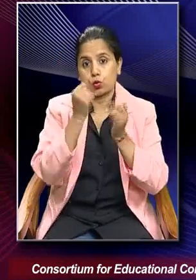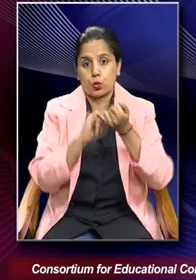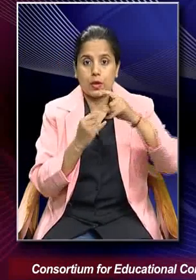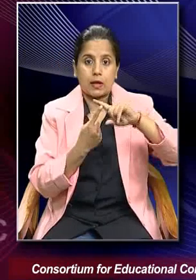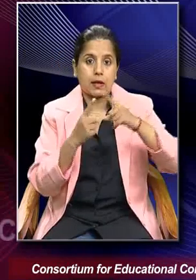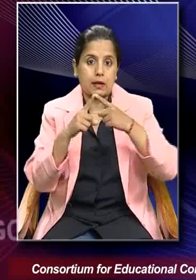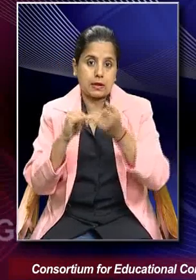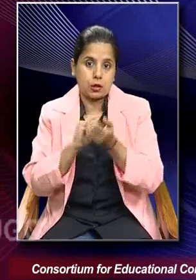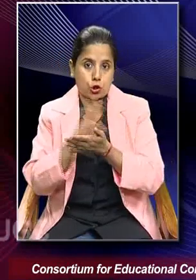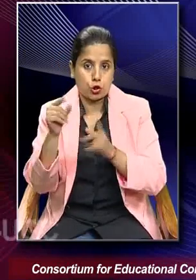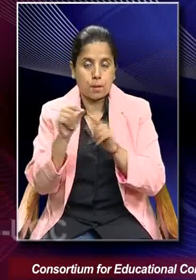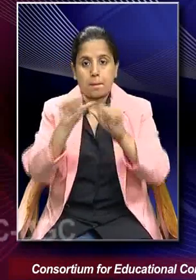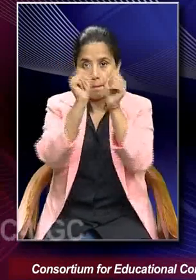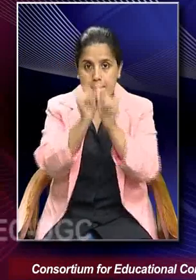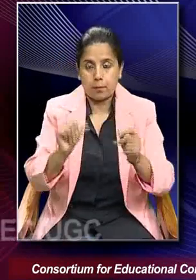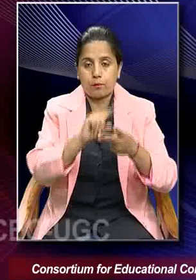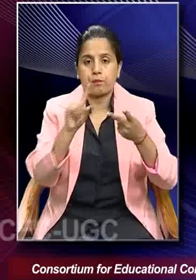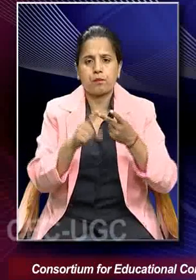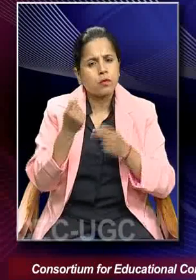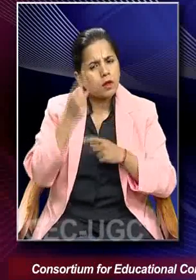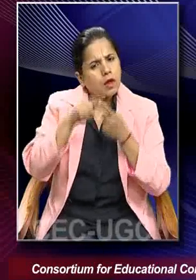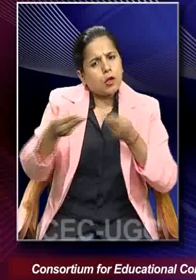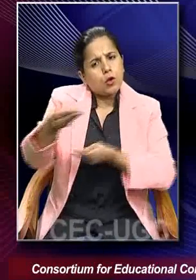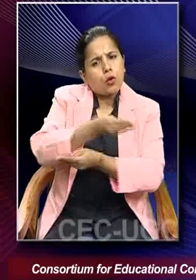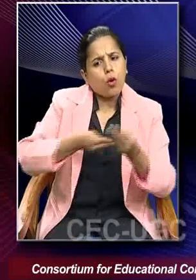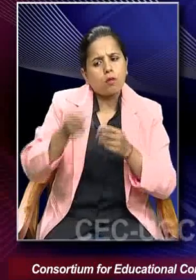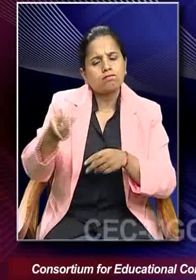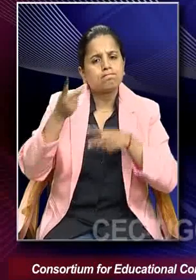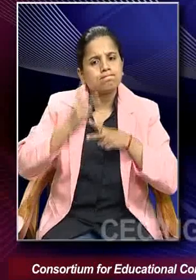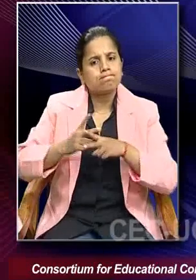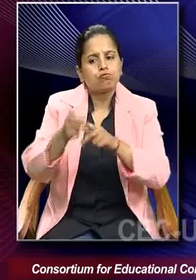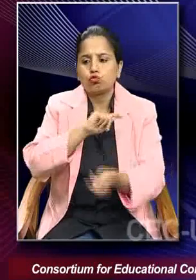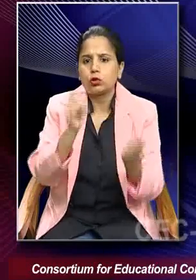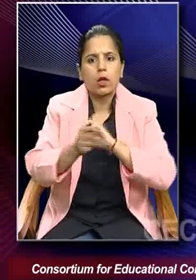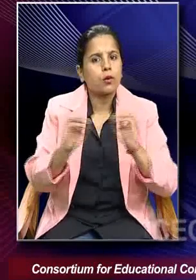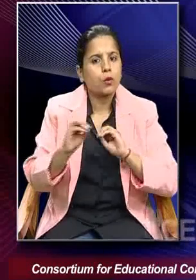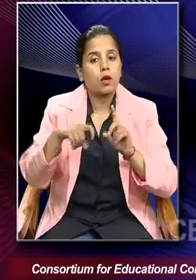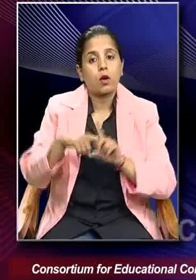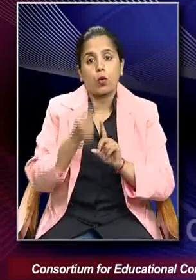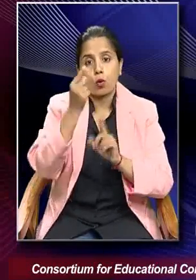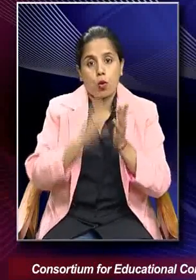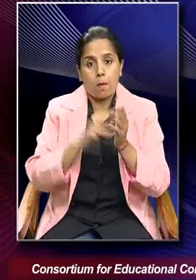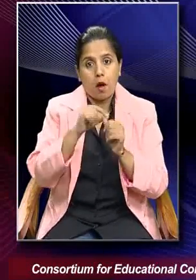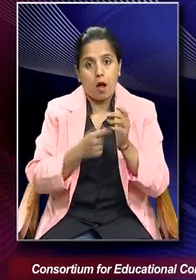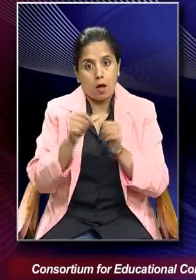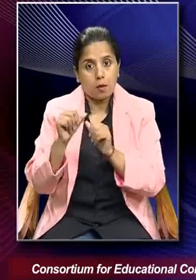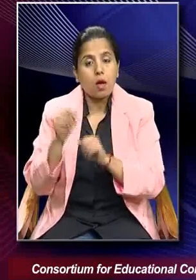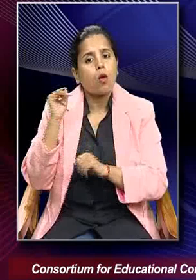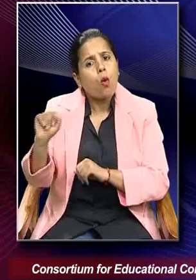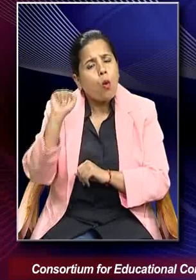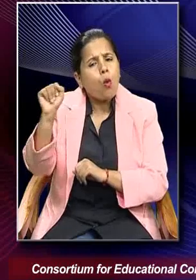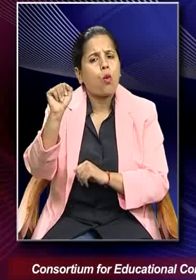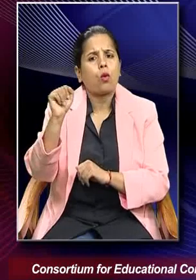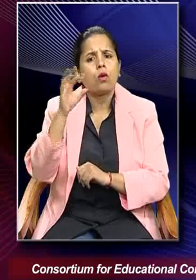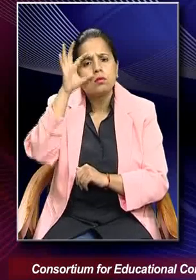to comprehend the notion of economy of permanence by J.C. Kumarappa based on Gandhian ideology,